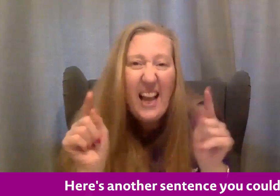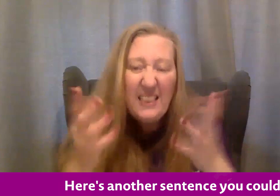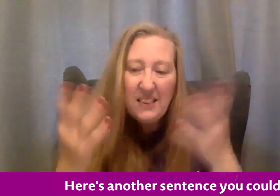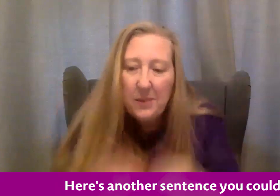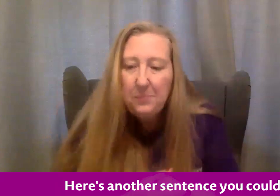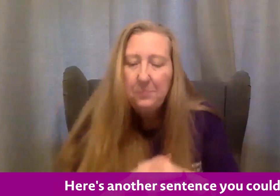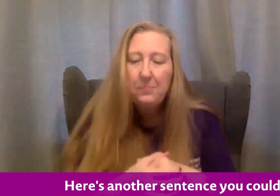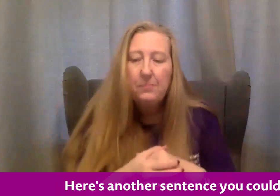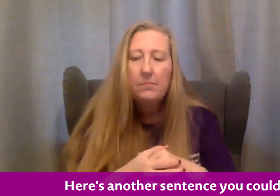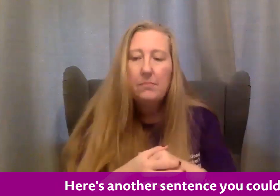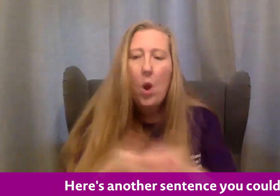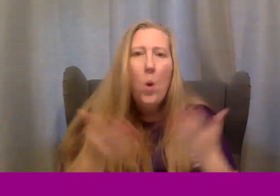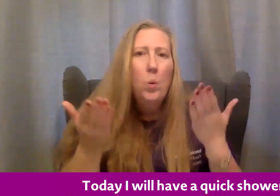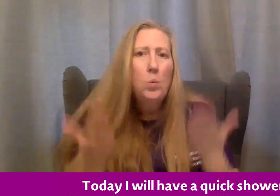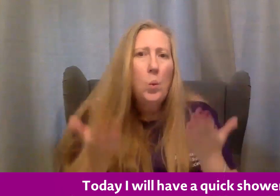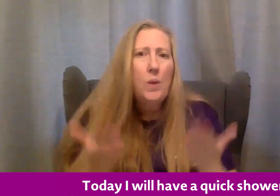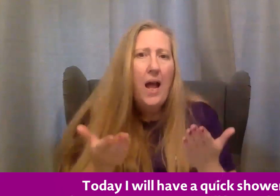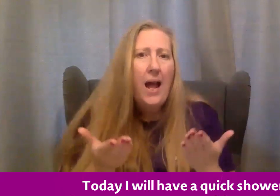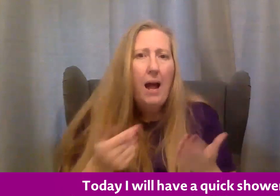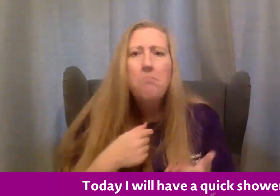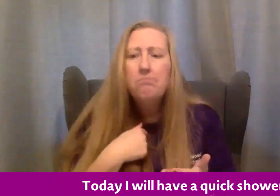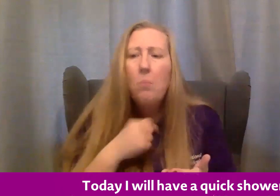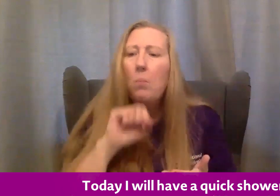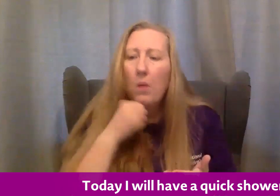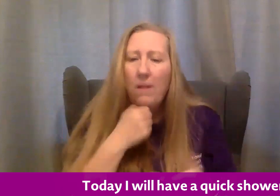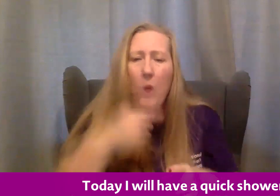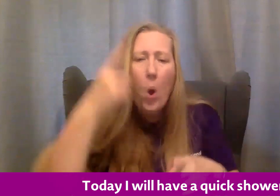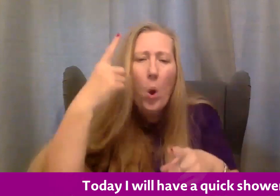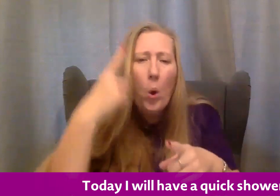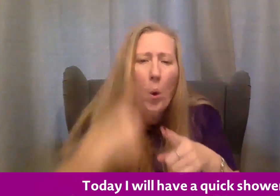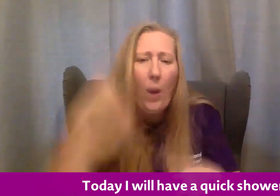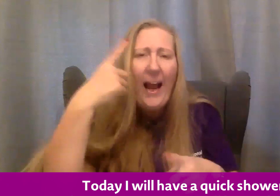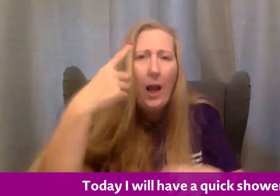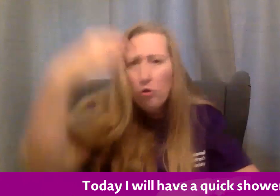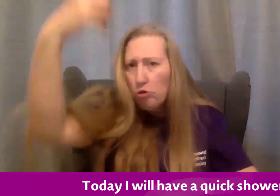Here's another sentence you could try. Today. I will have a quick shower.